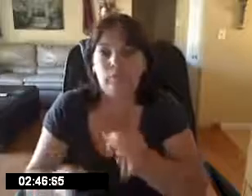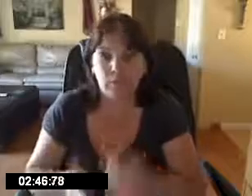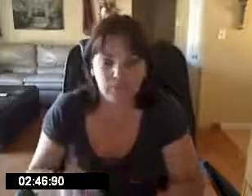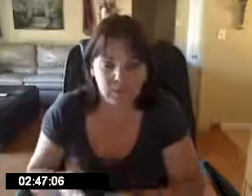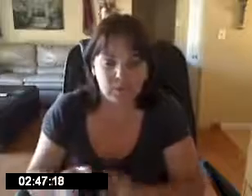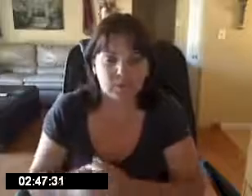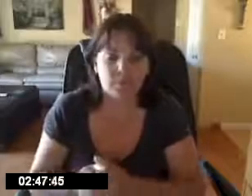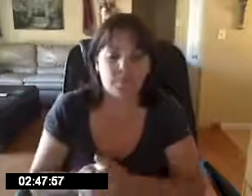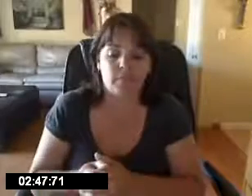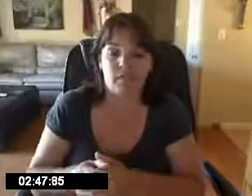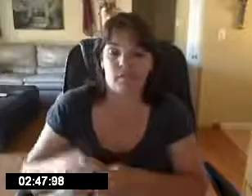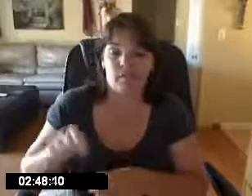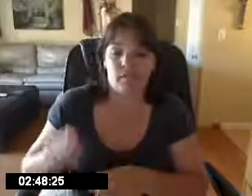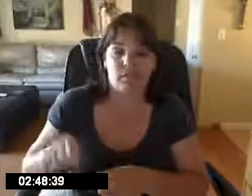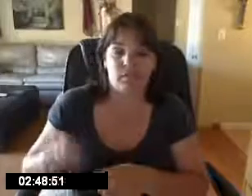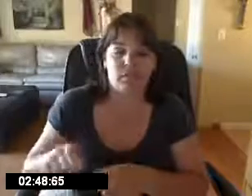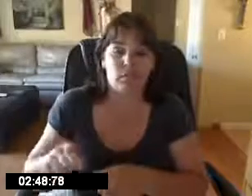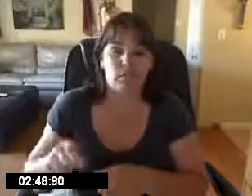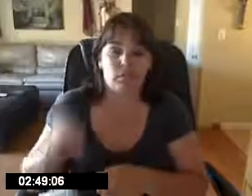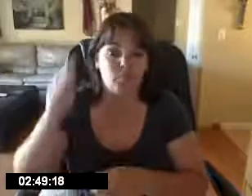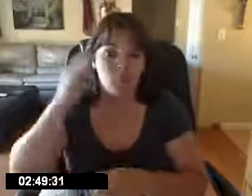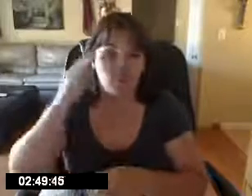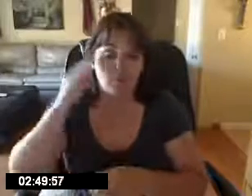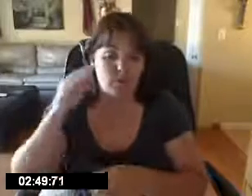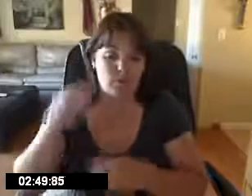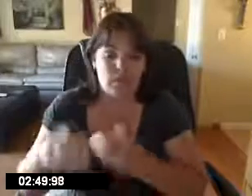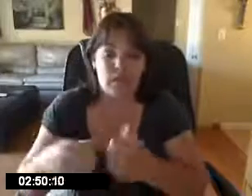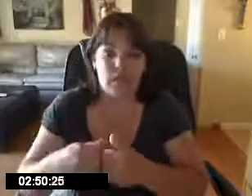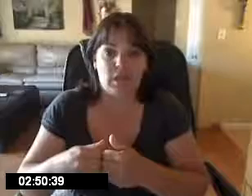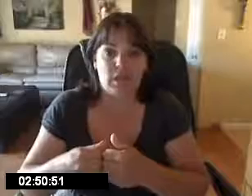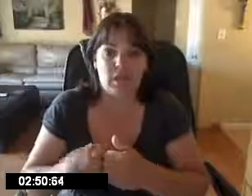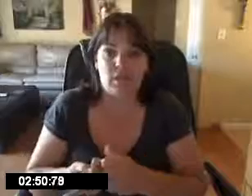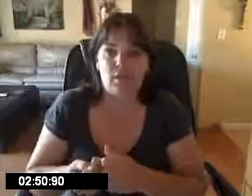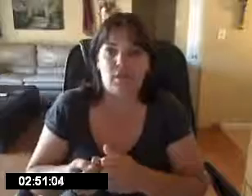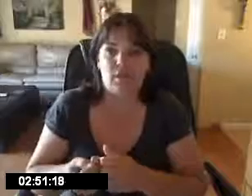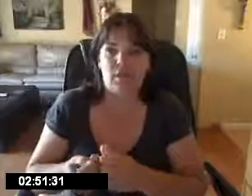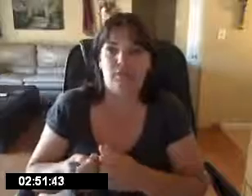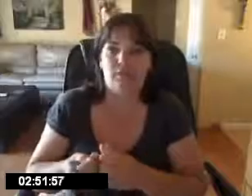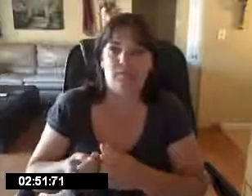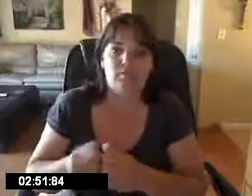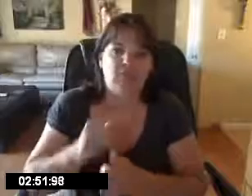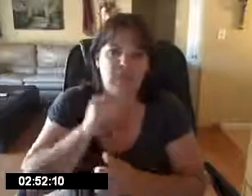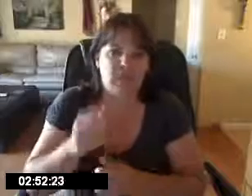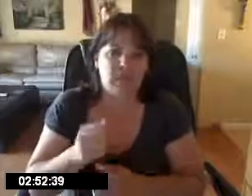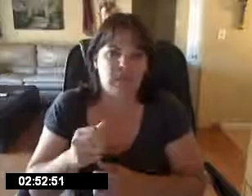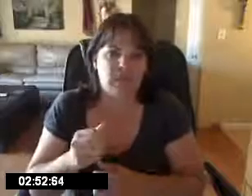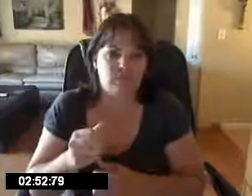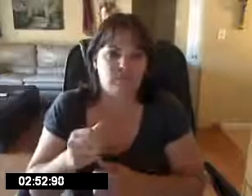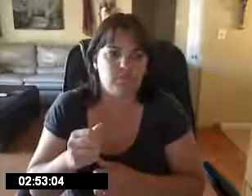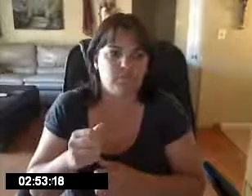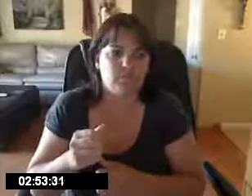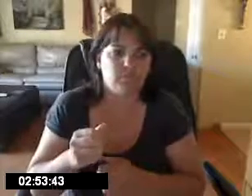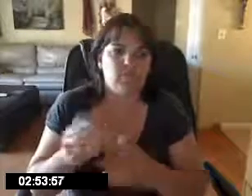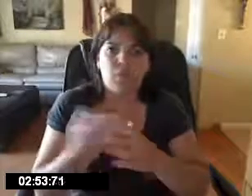minimize distracting mannerisms or fillers. We know what fillers are when we're speaking, right? Such as